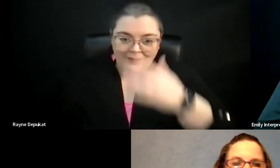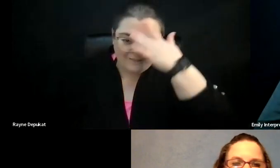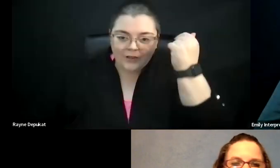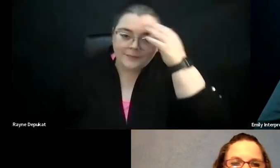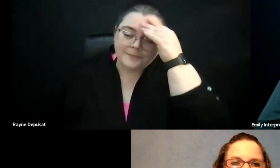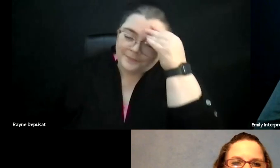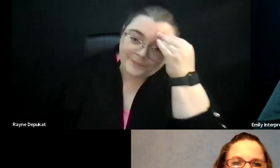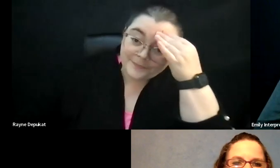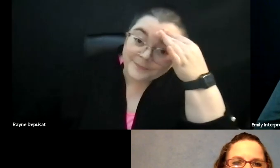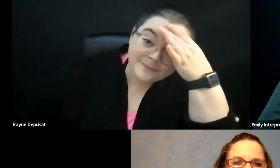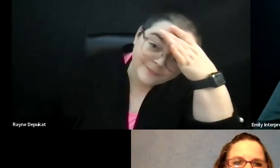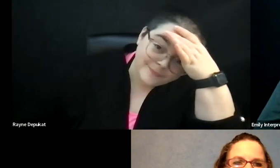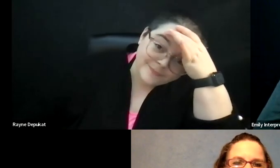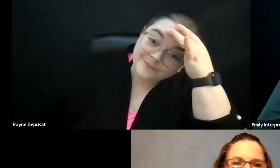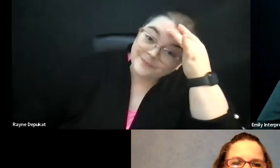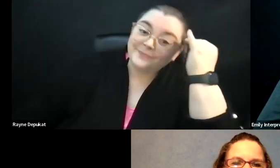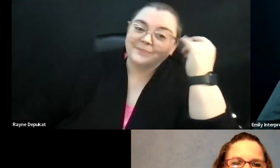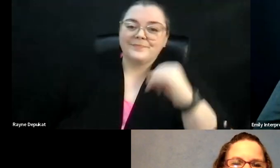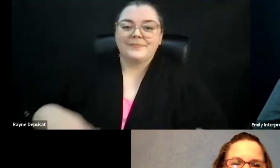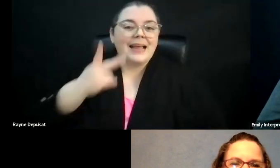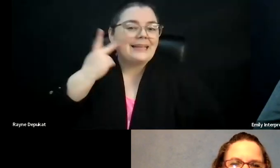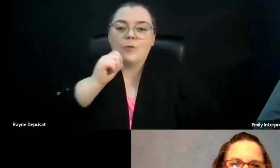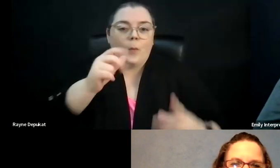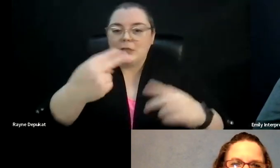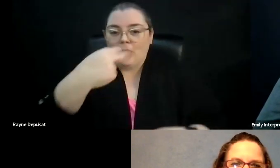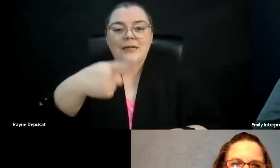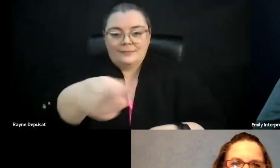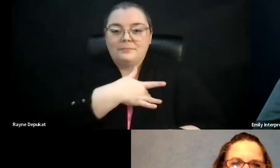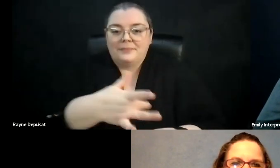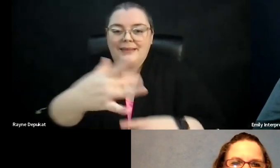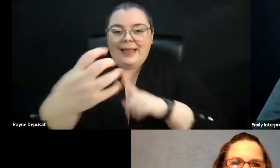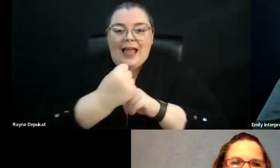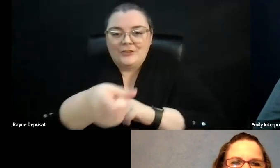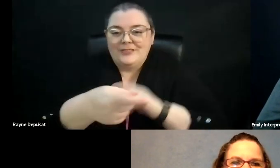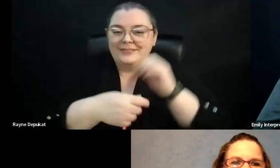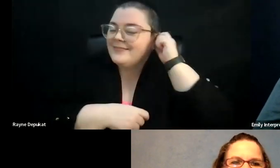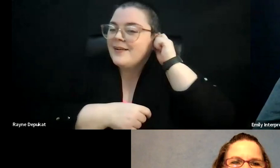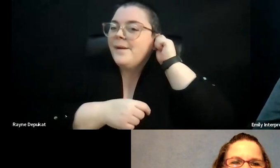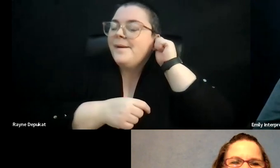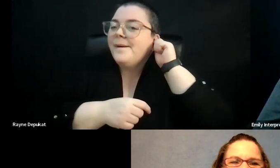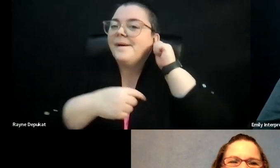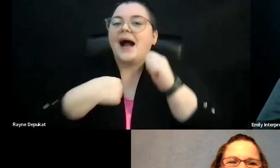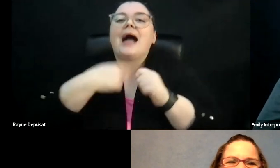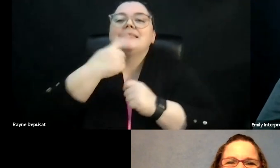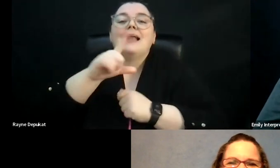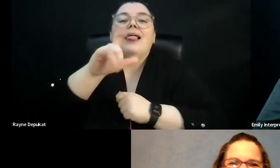Interpreter asked for clarification and Rain forgot what was said. Kendra wasn't looking. Kendra, you typically catch what I missed, what I